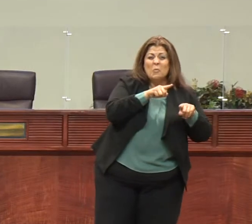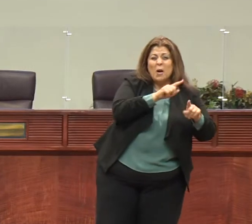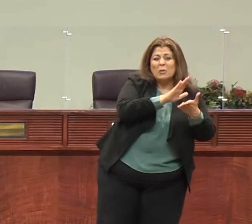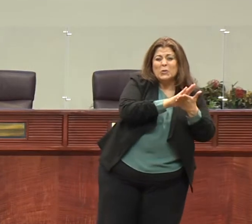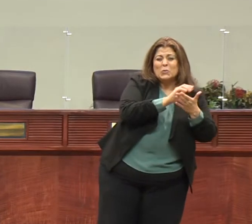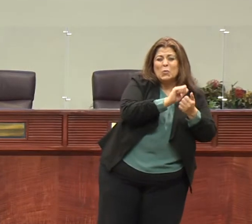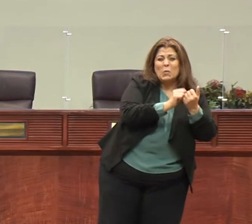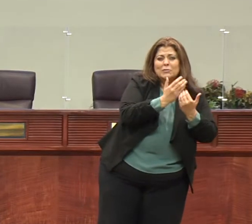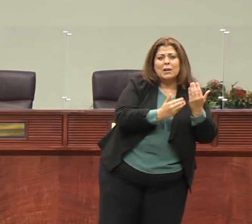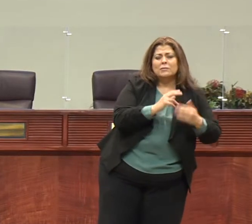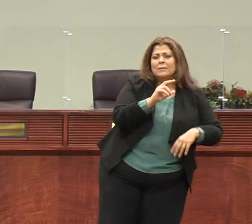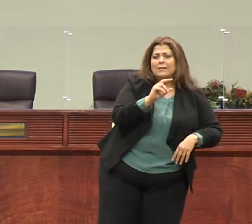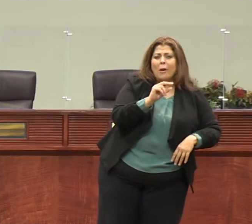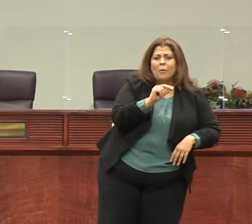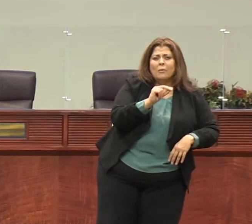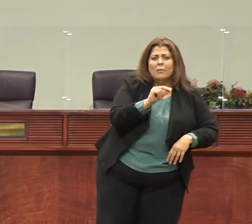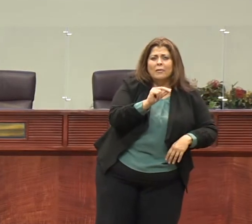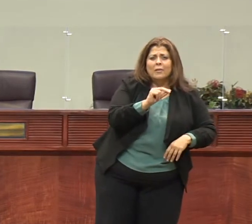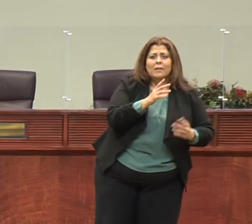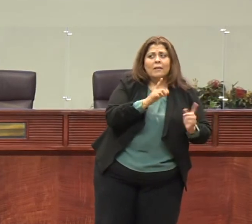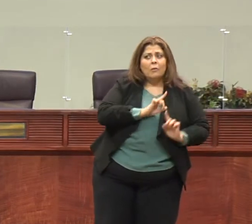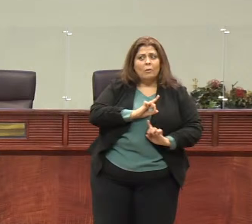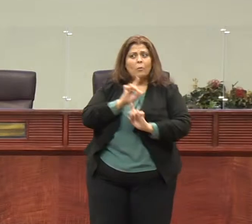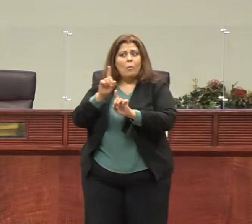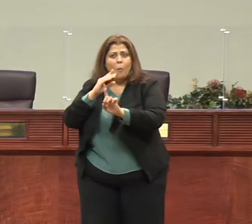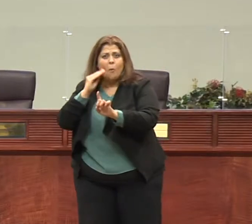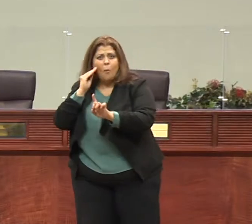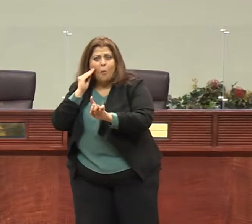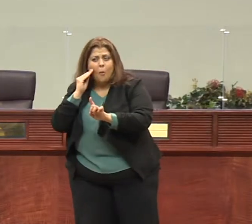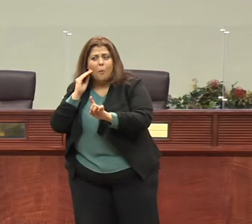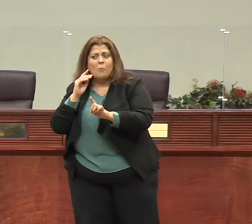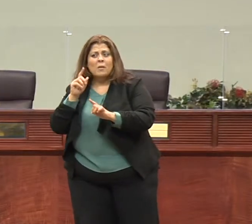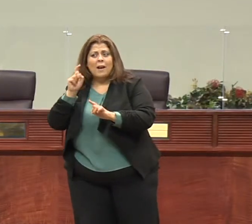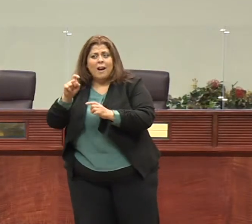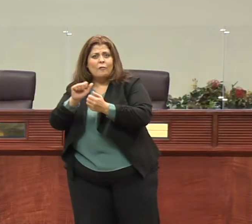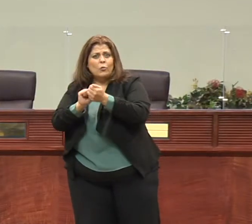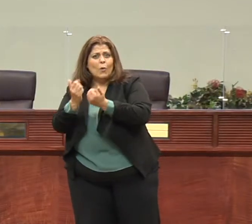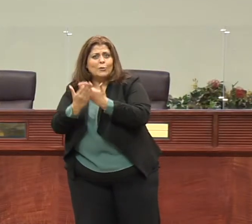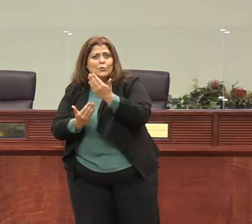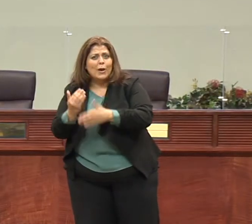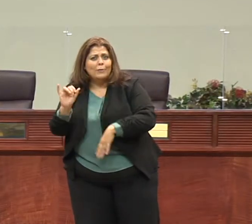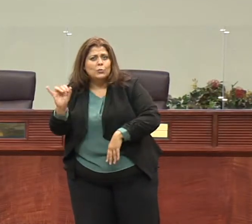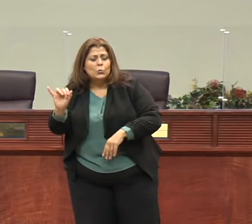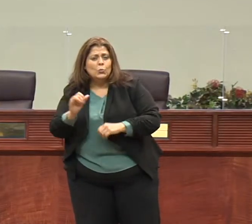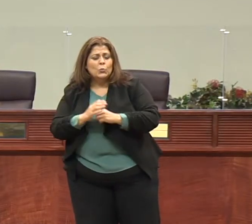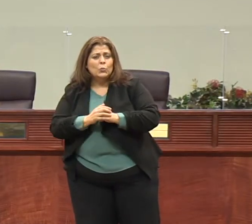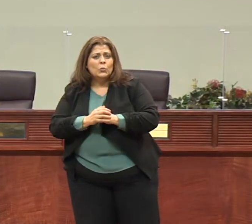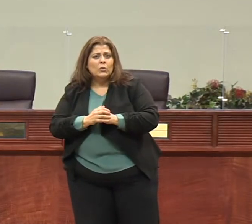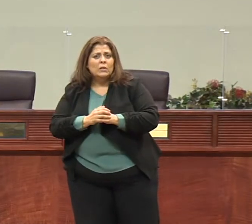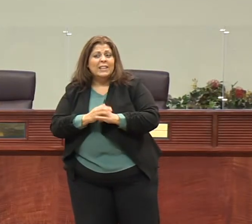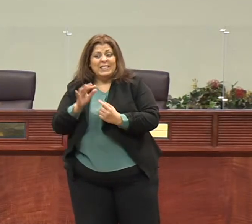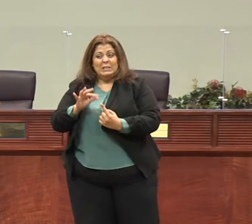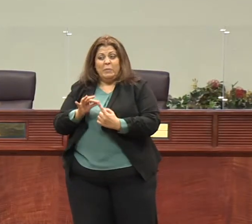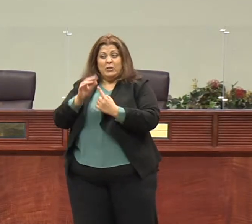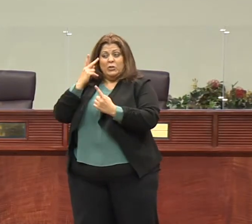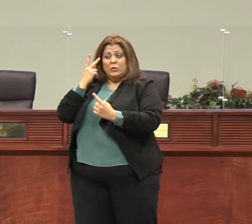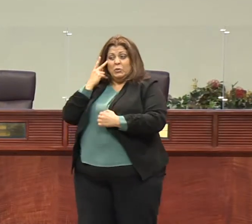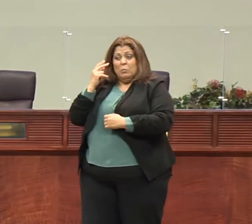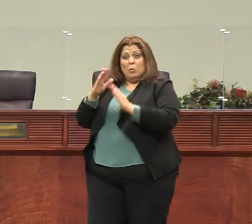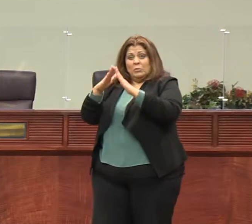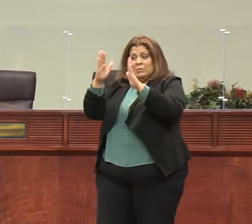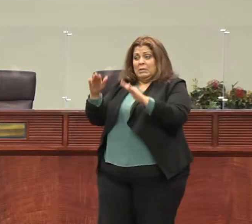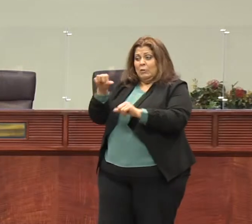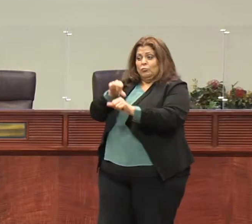need to, if you have grandparents or people with pre-existing condition, also protect